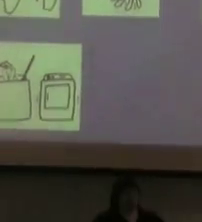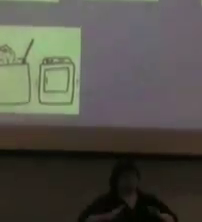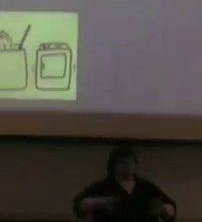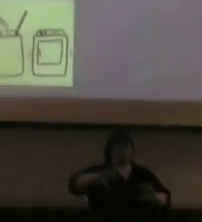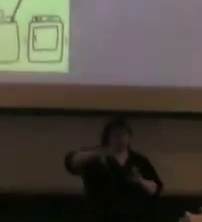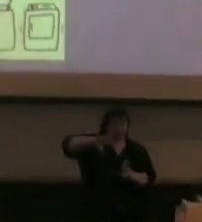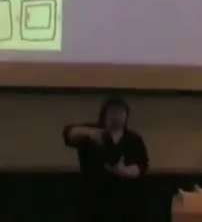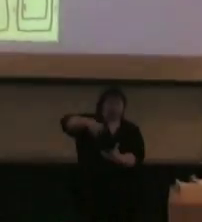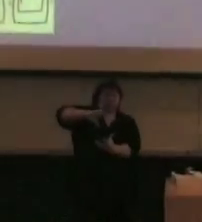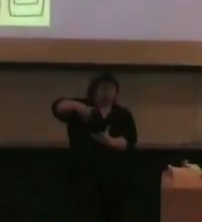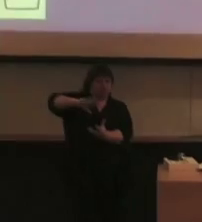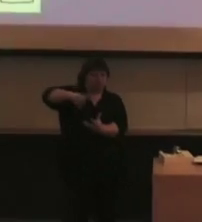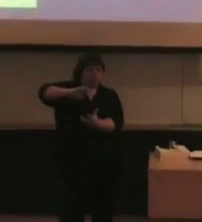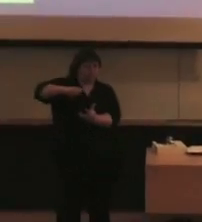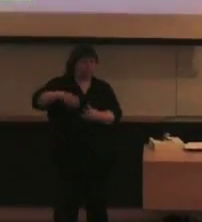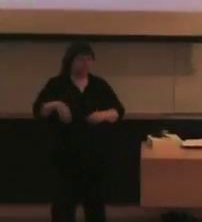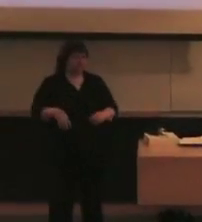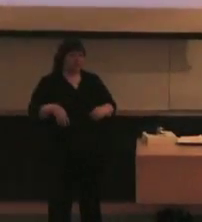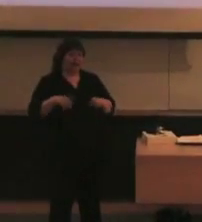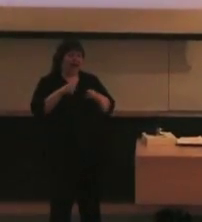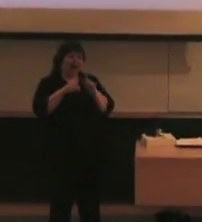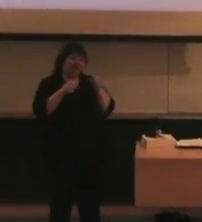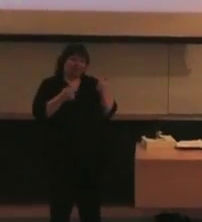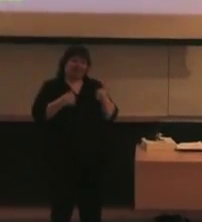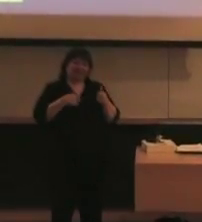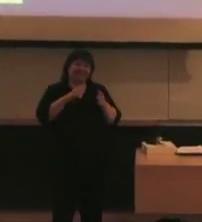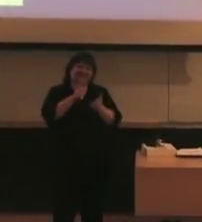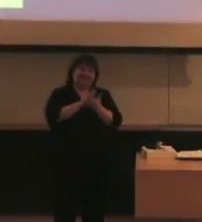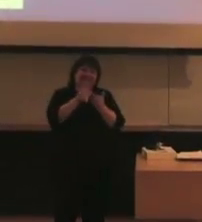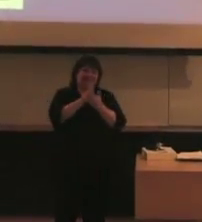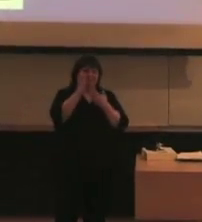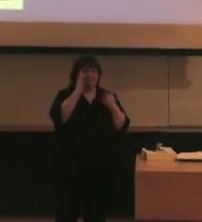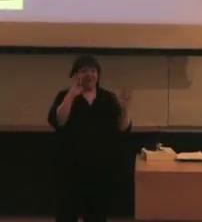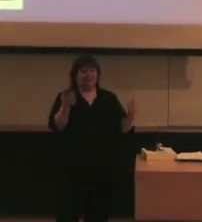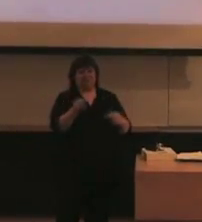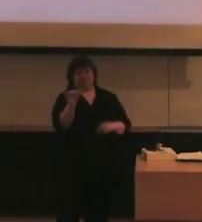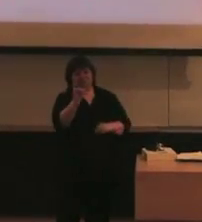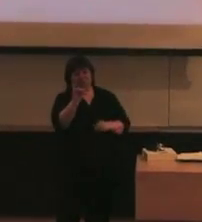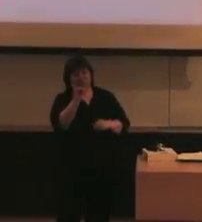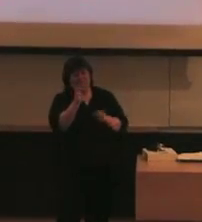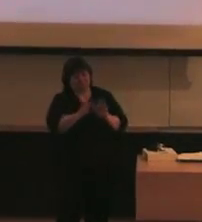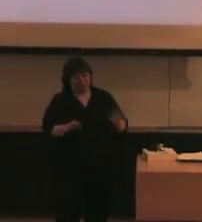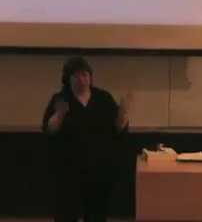clothes. Another one that's missing here is cleaning their environments, which is a critical one as well.